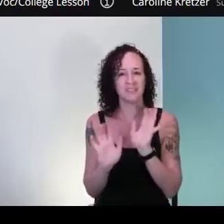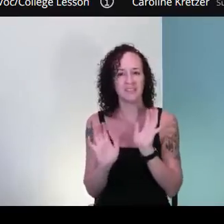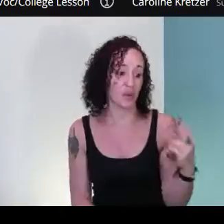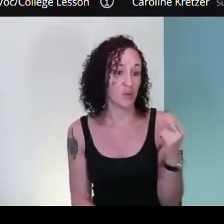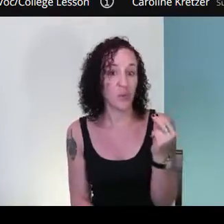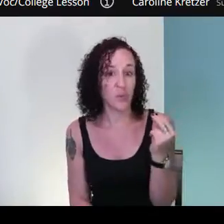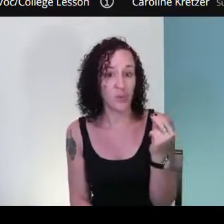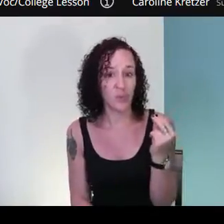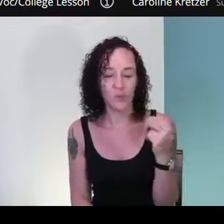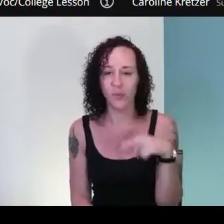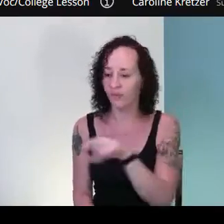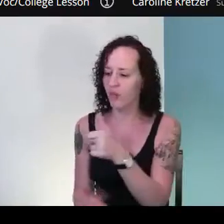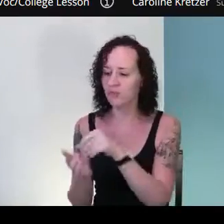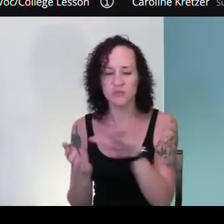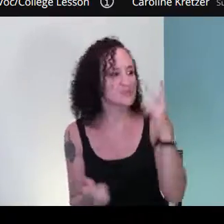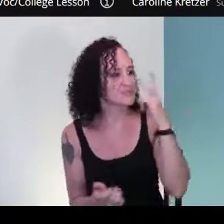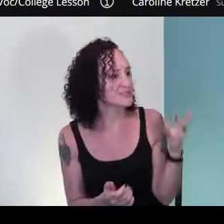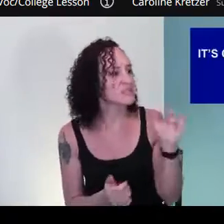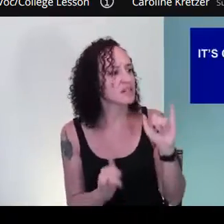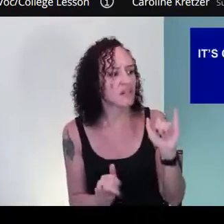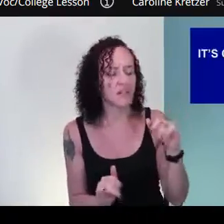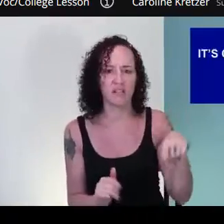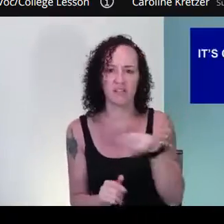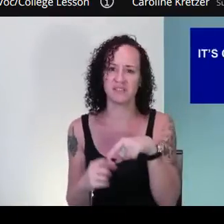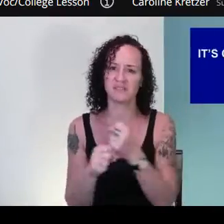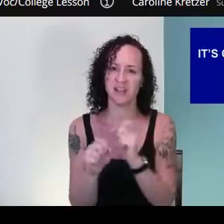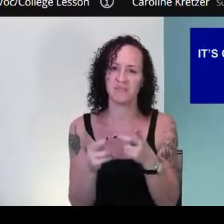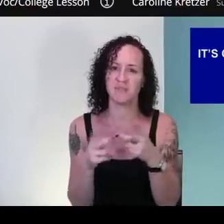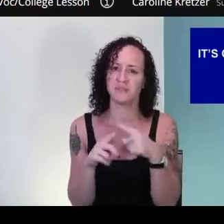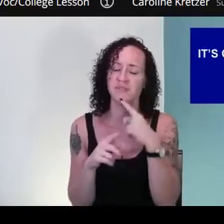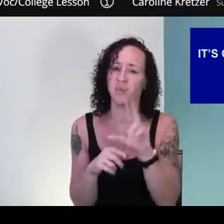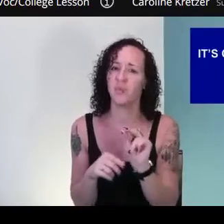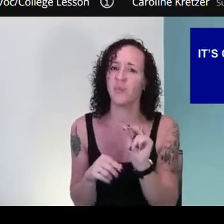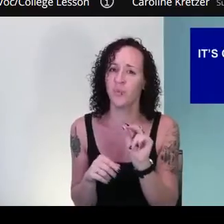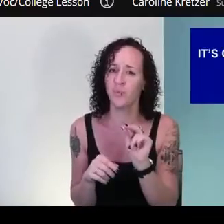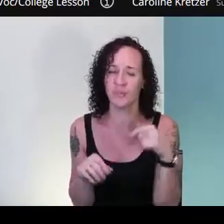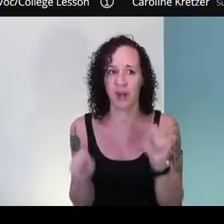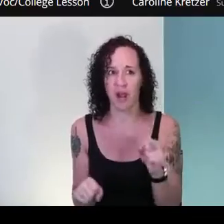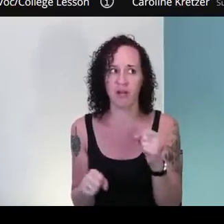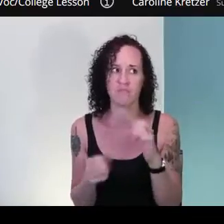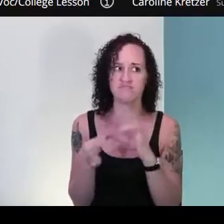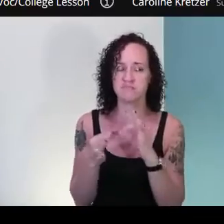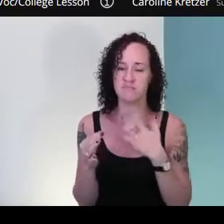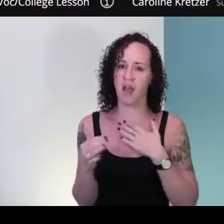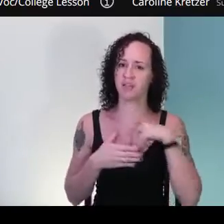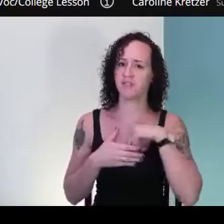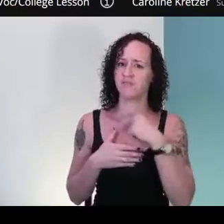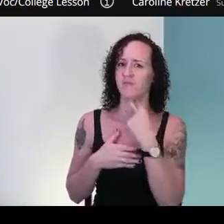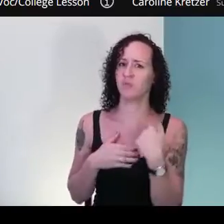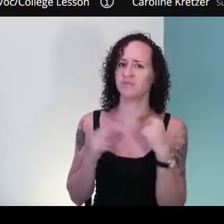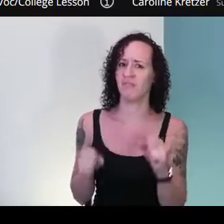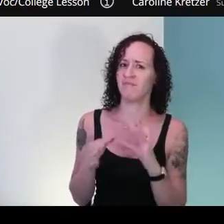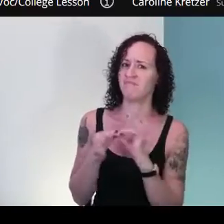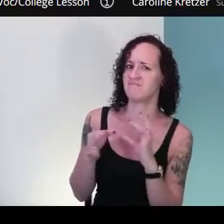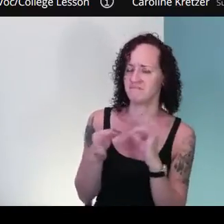able to show that their inner voice can be heard. If a student says no, the receiver must accept that and say it's